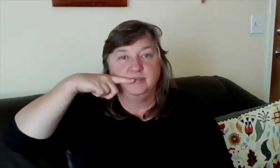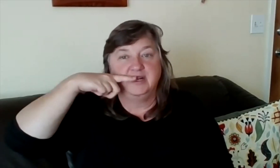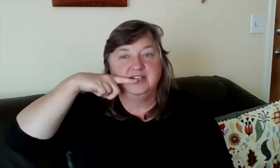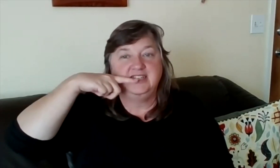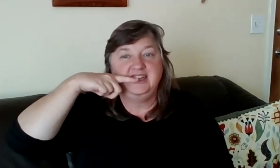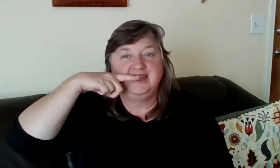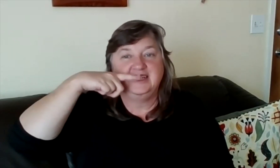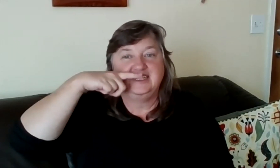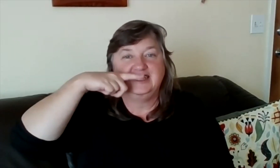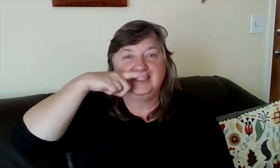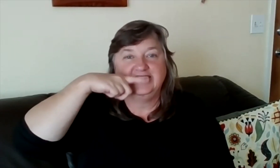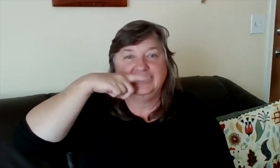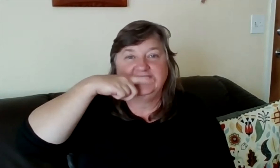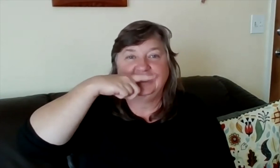Brush teeth.